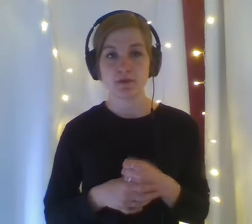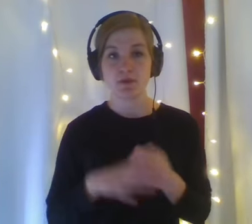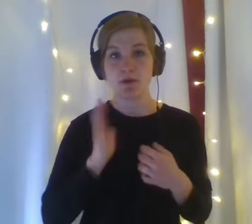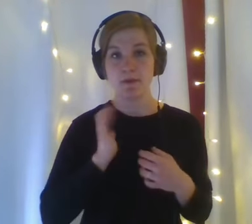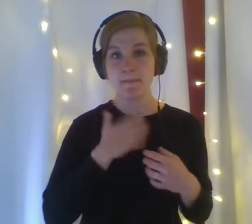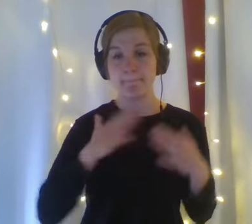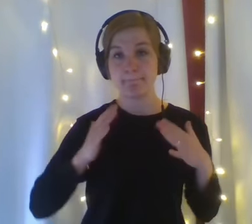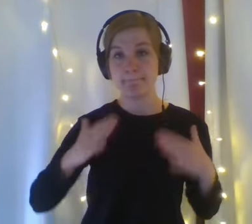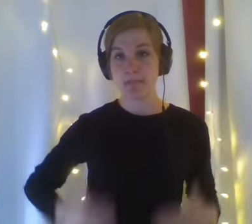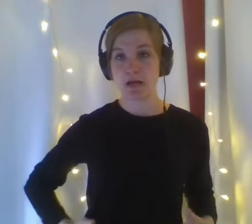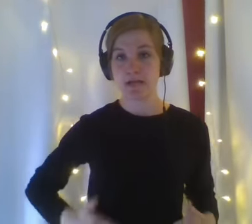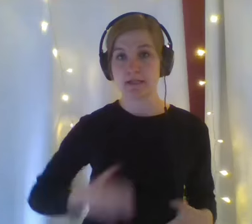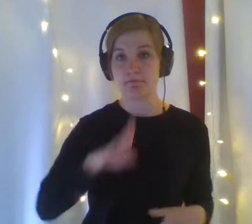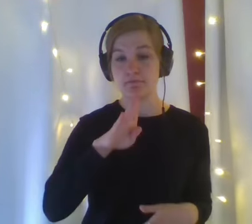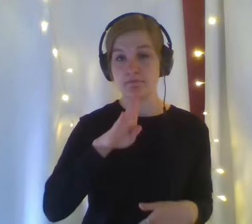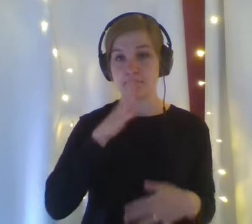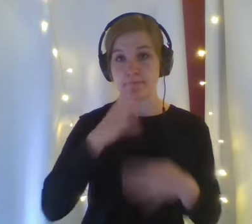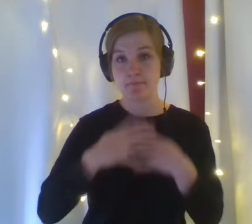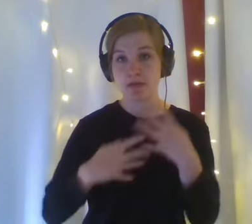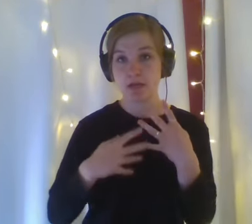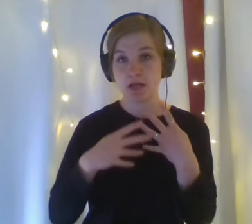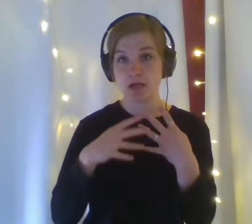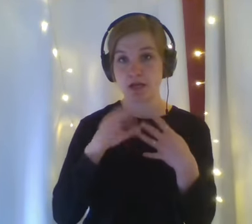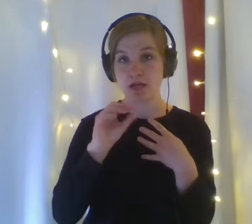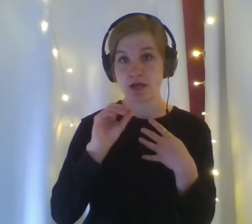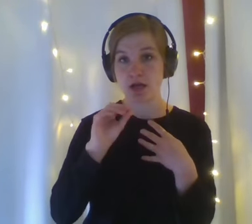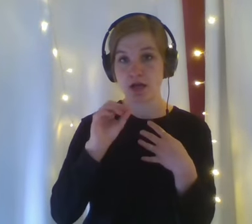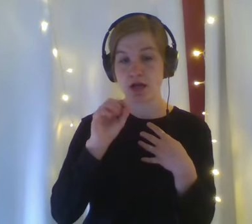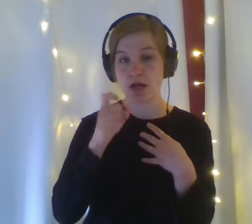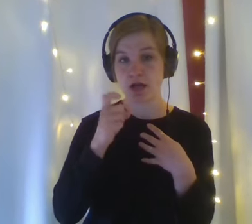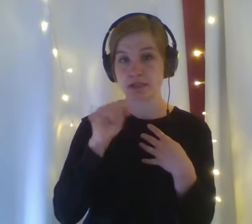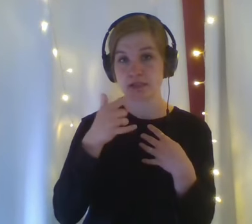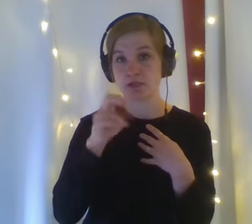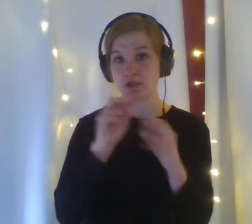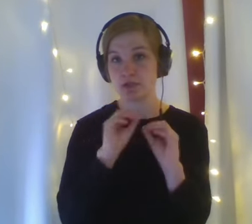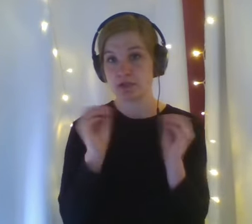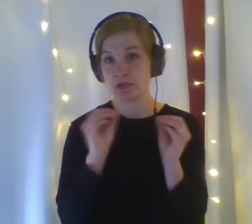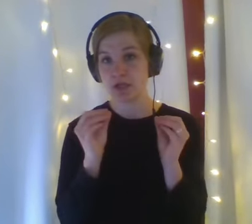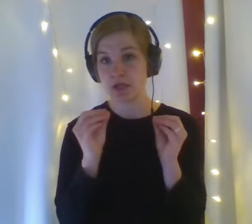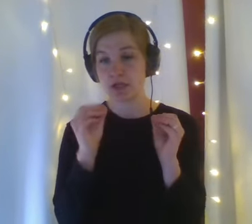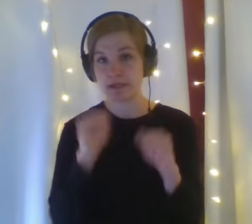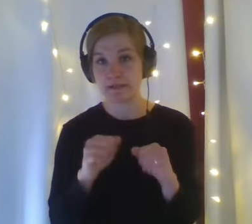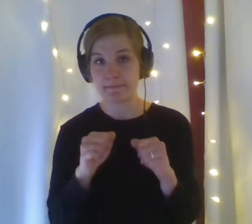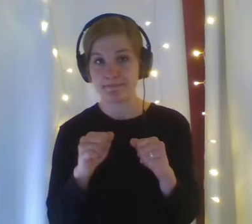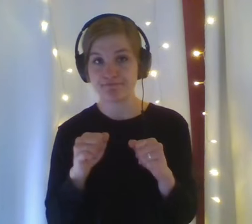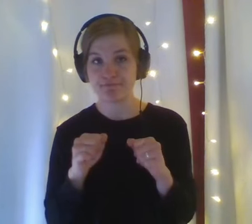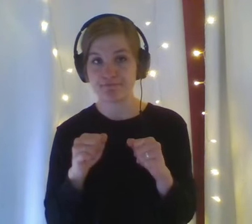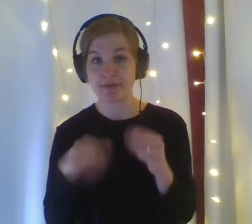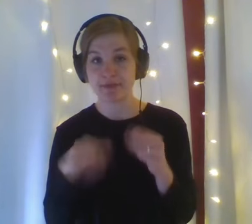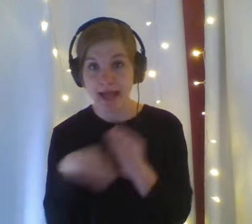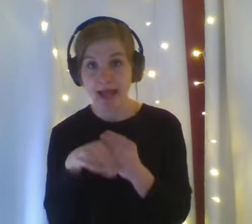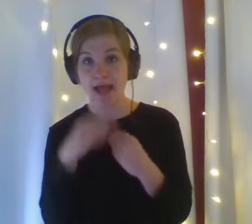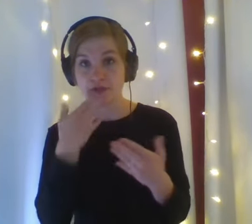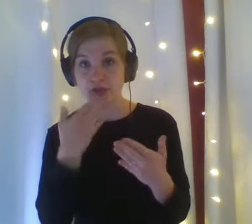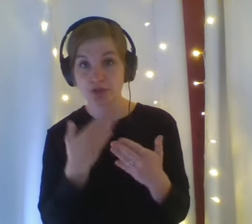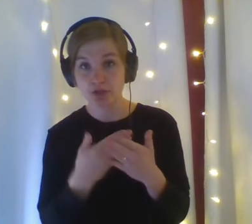that's deoxygenated and fill it with oxygen using small chemicals. We can send that good blood out to the body,